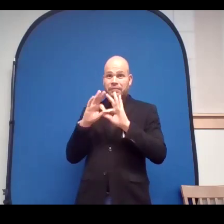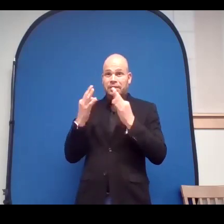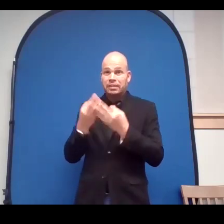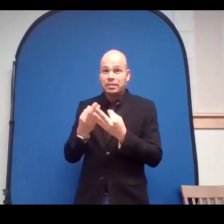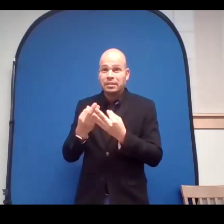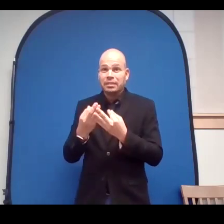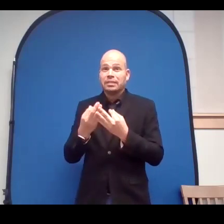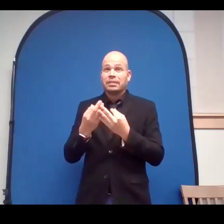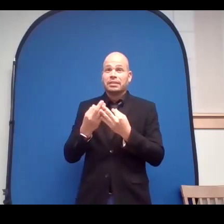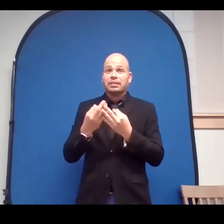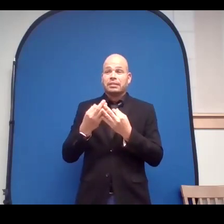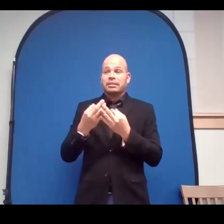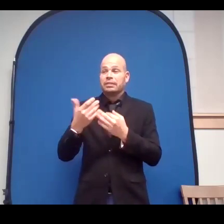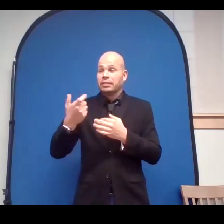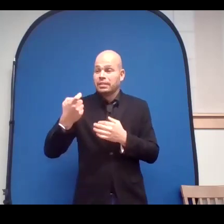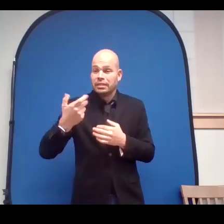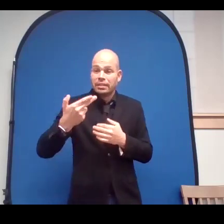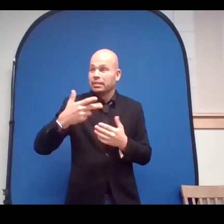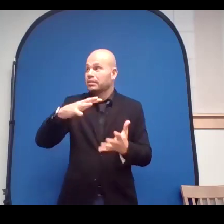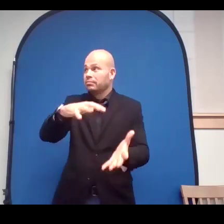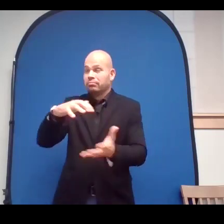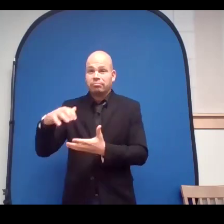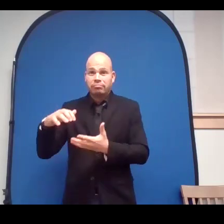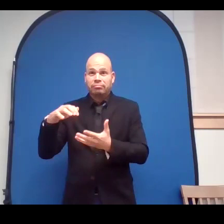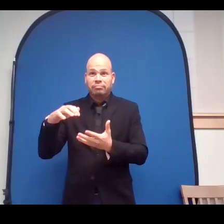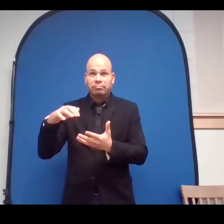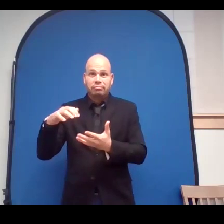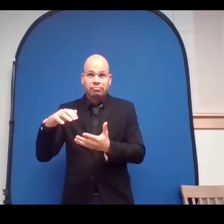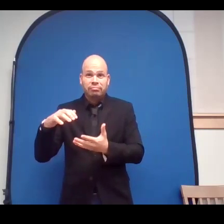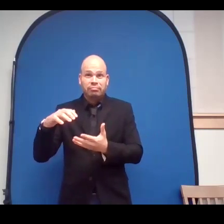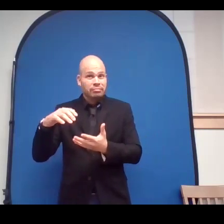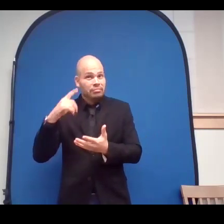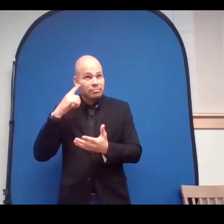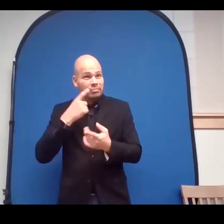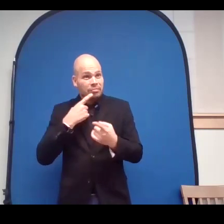a viable plan to remove firearms. And that is the family determined that